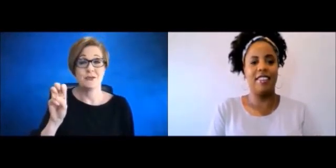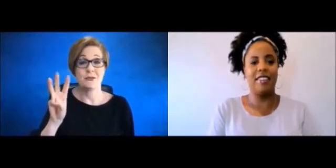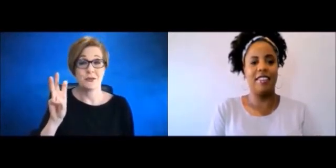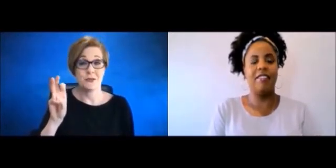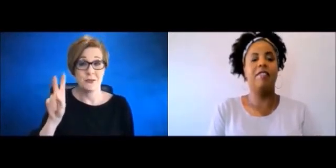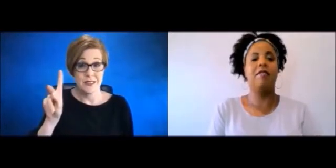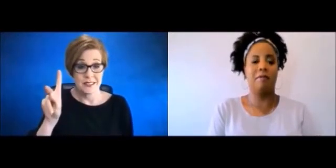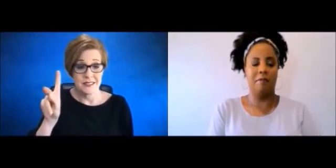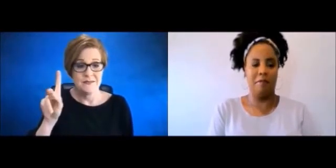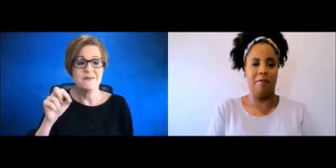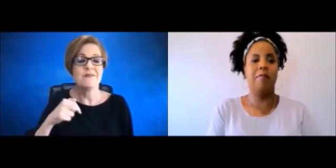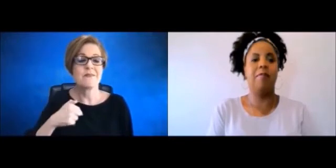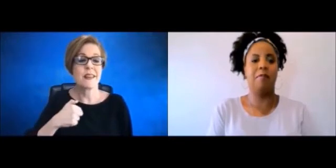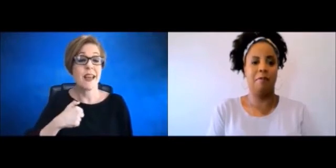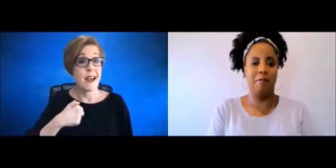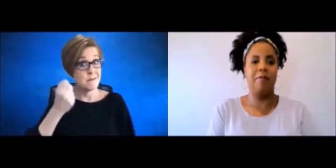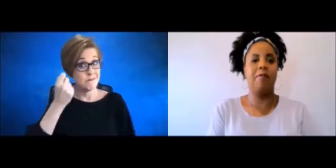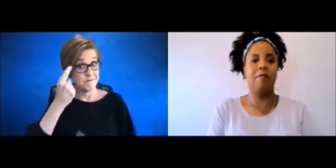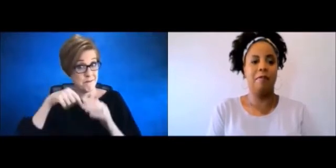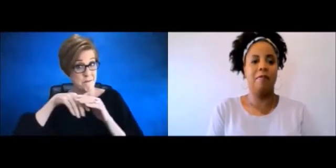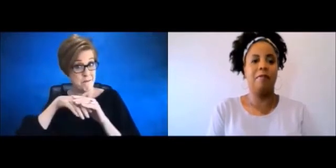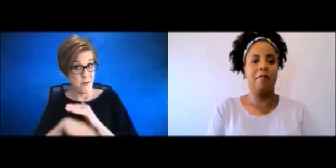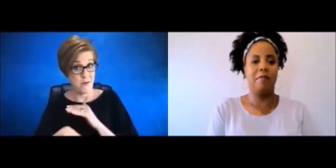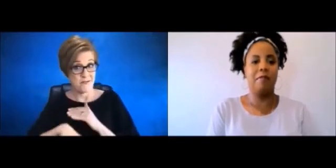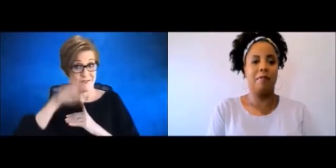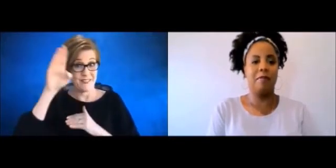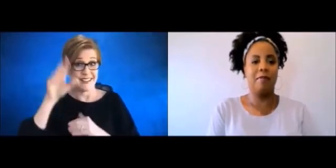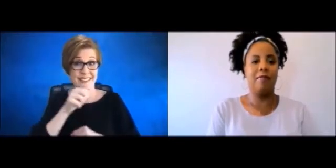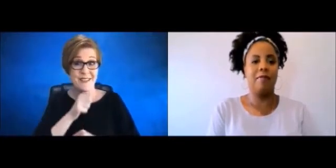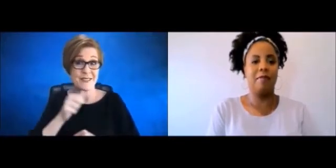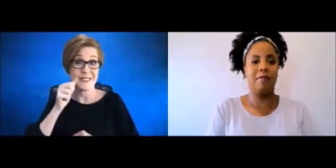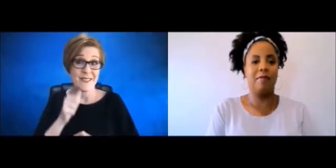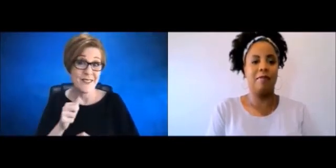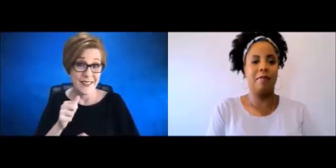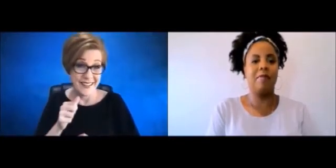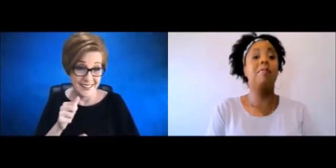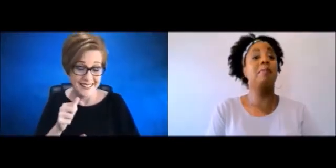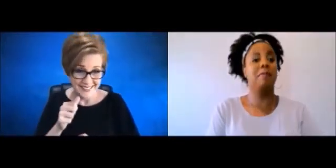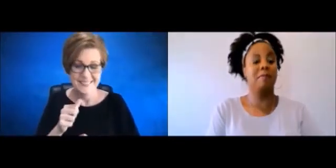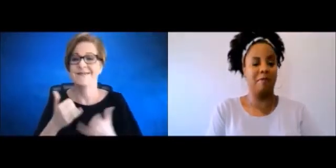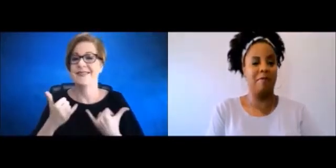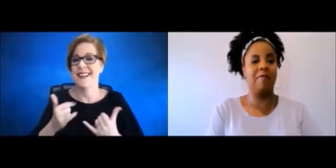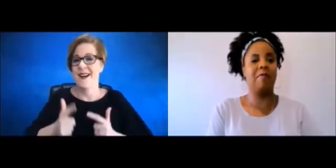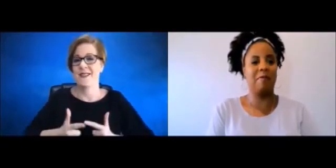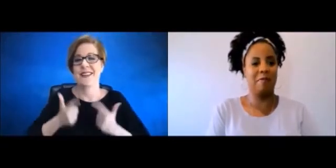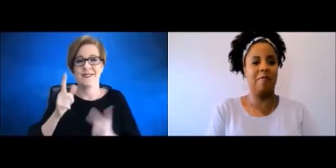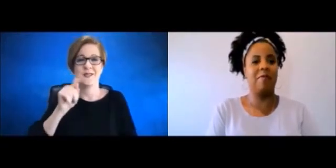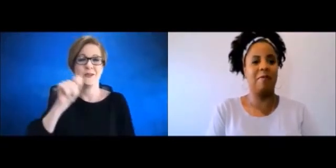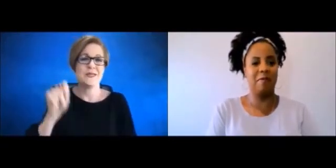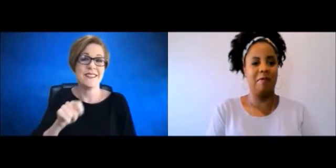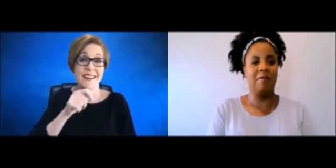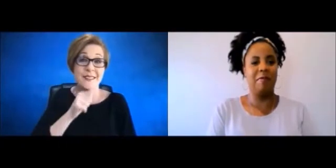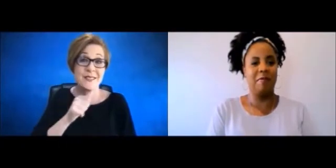I'm Amy Druick, and I am an Arizona native who currently lives in Tucson,